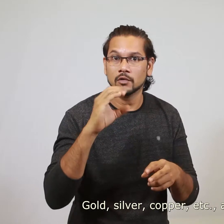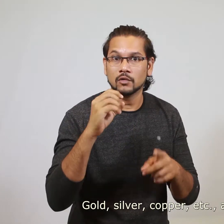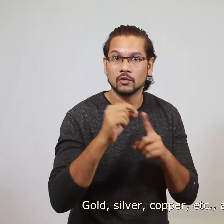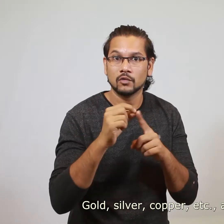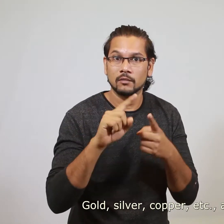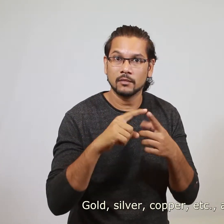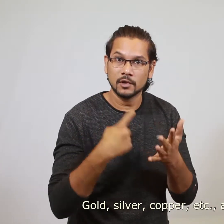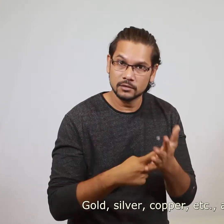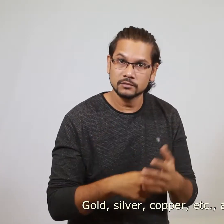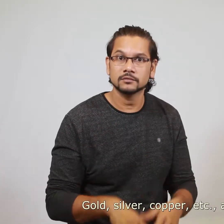copper,